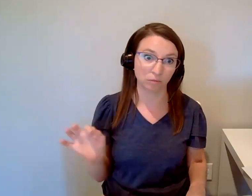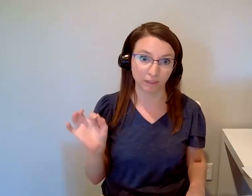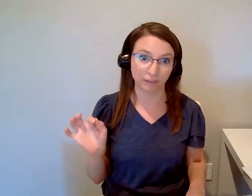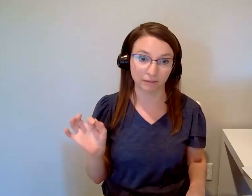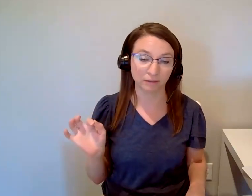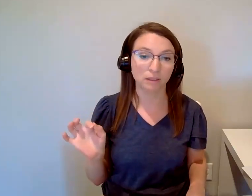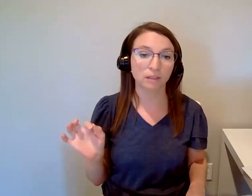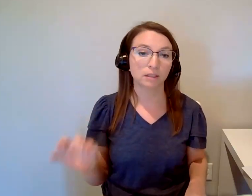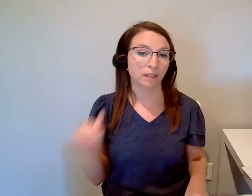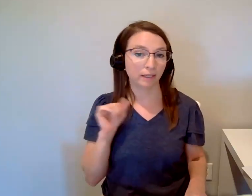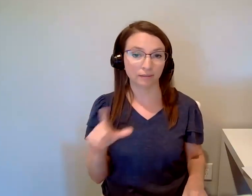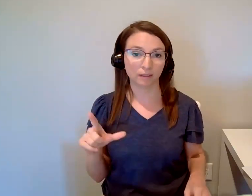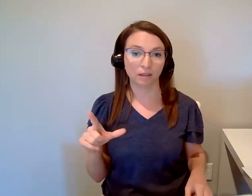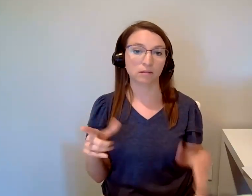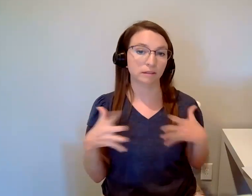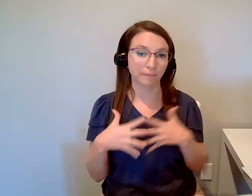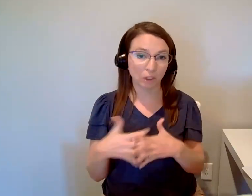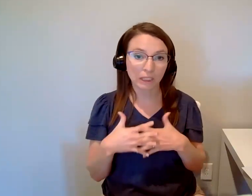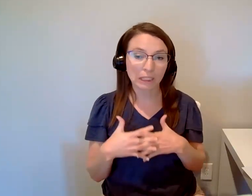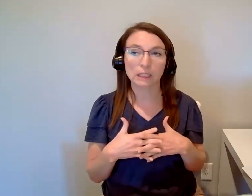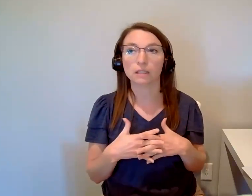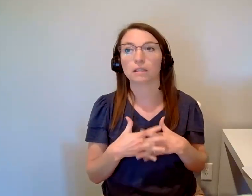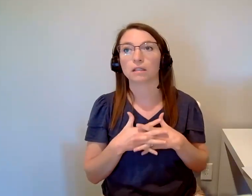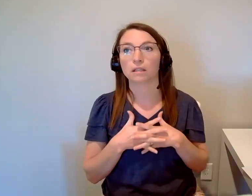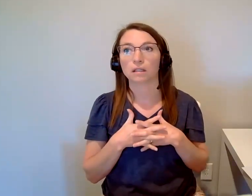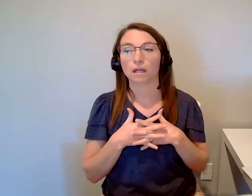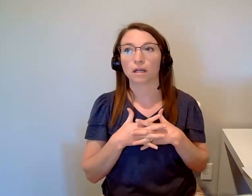sign. ASL is American.